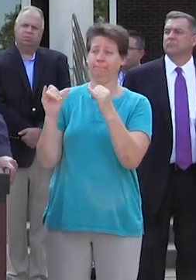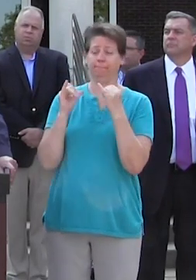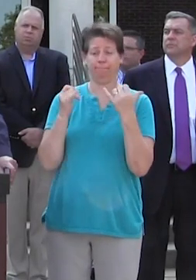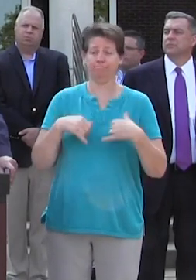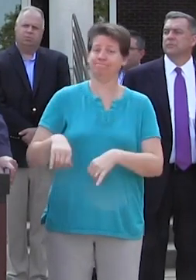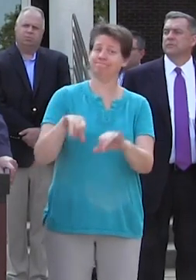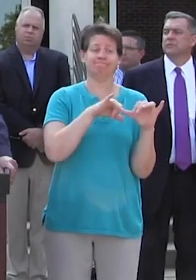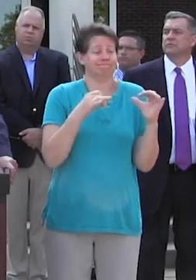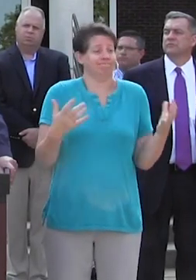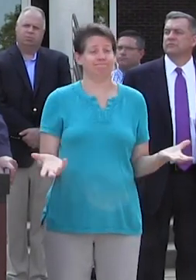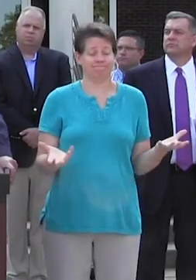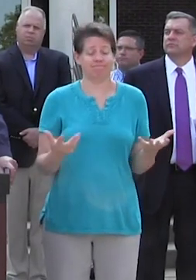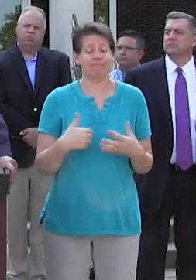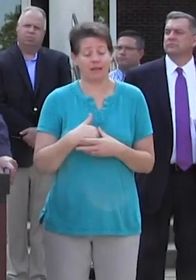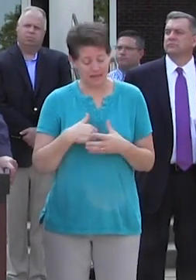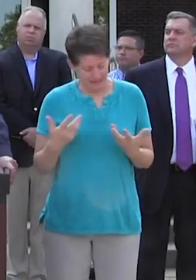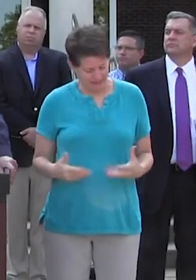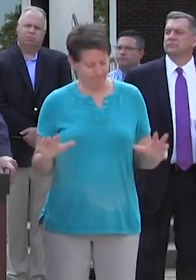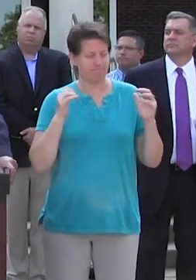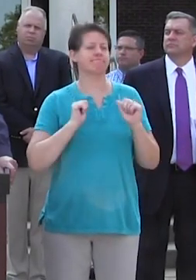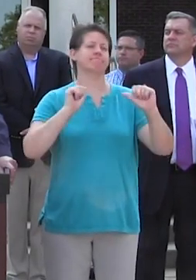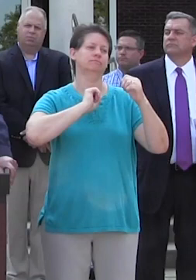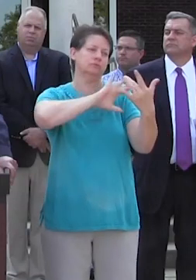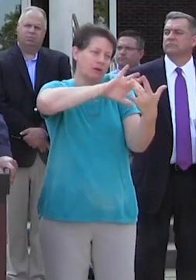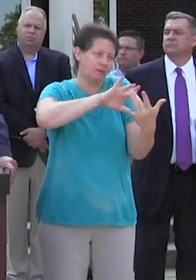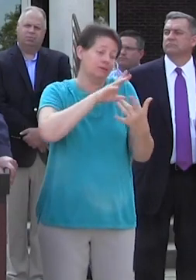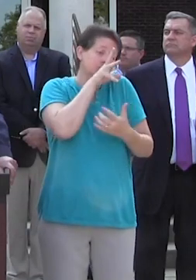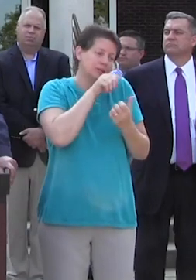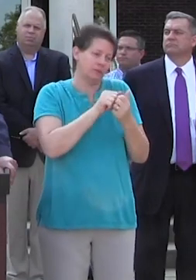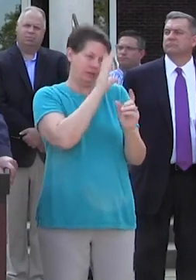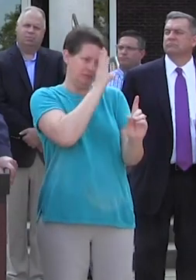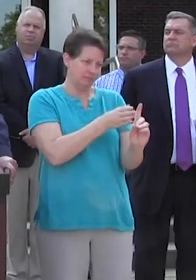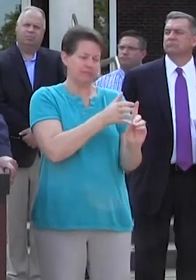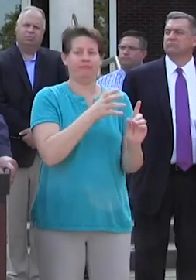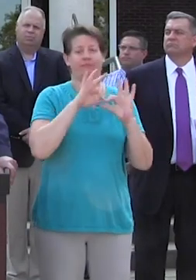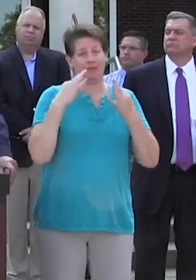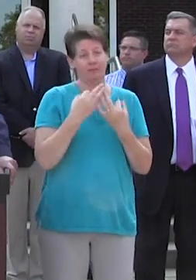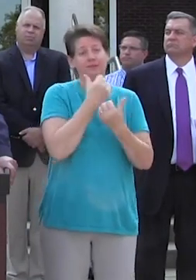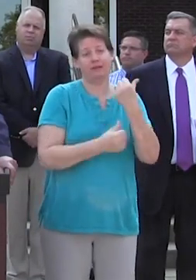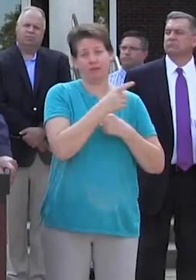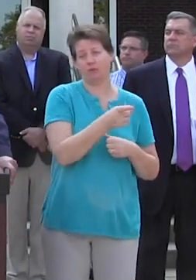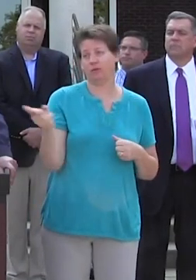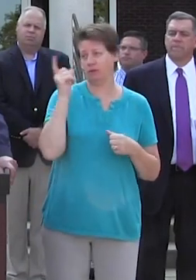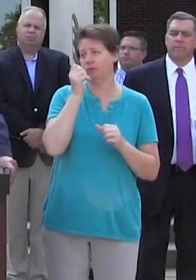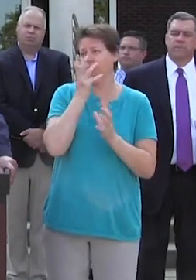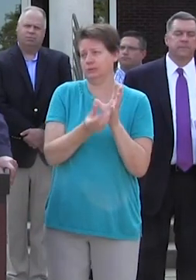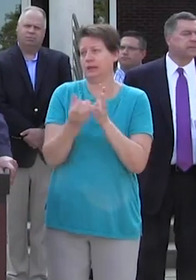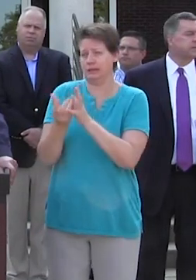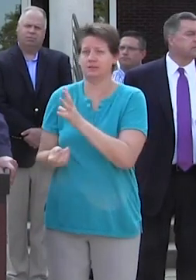I have contacted or attempted to speak personally to the families of everyone whom